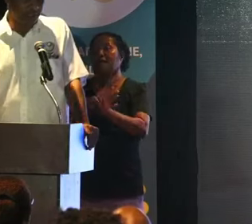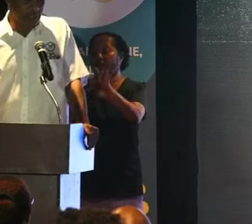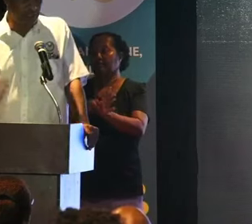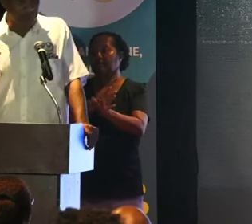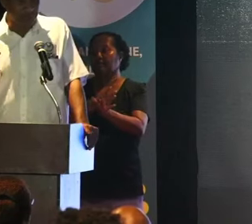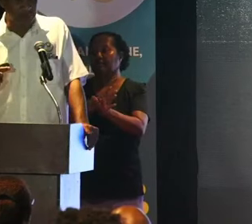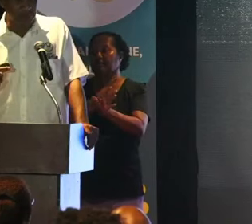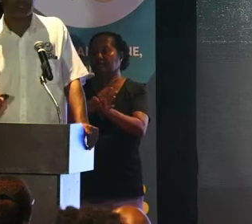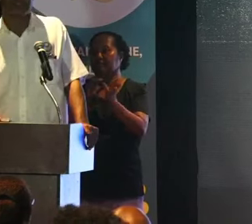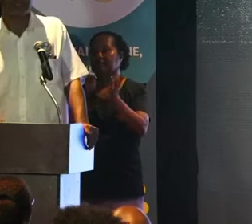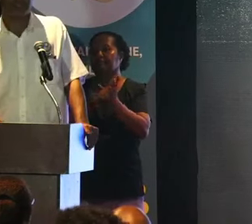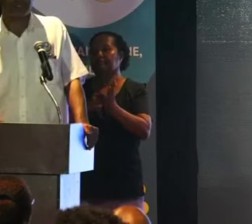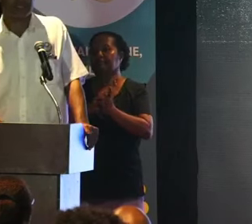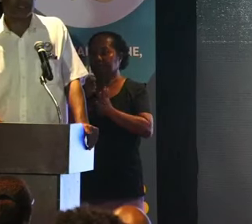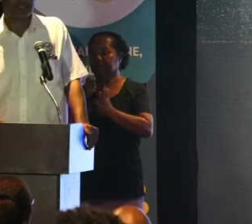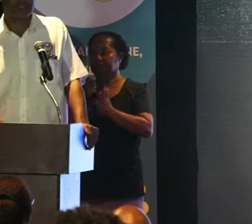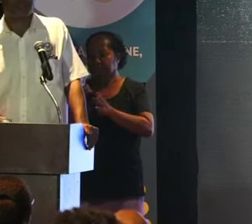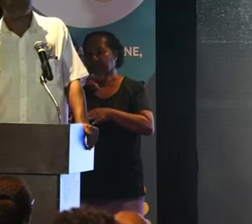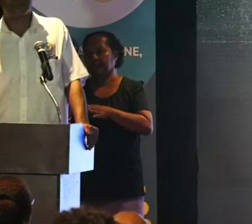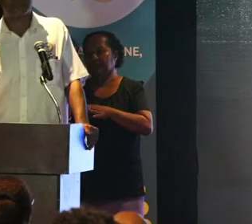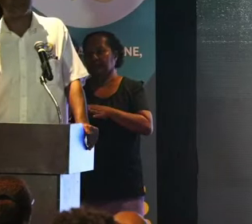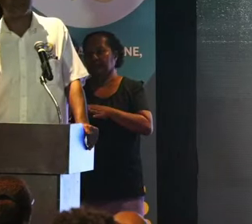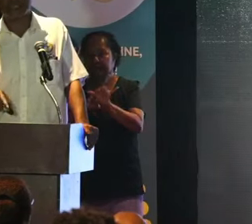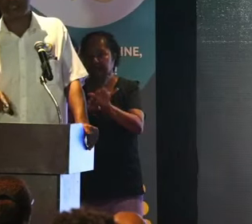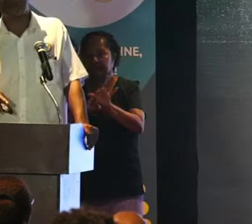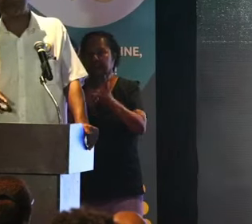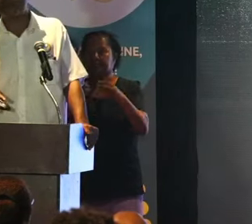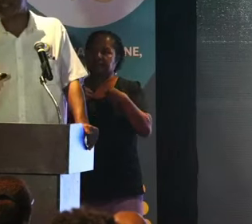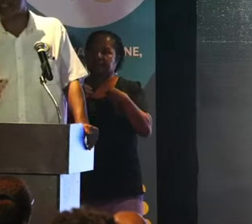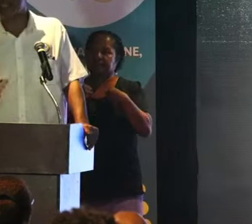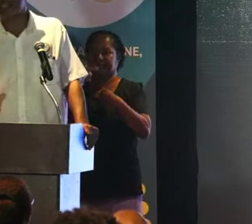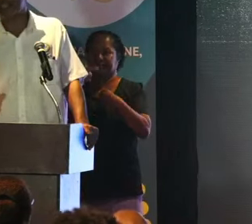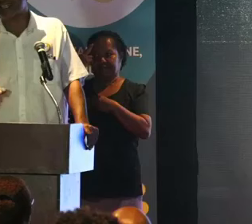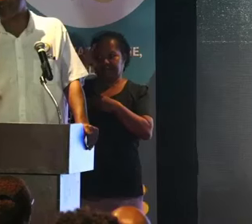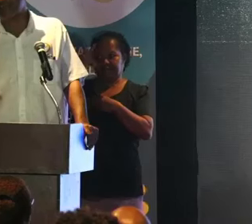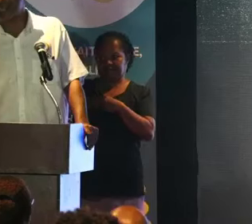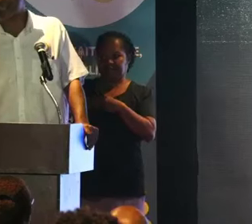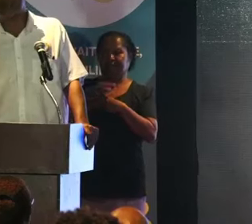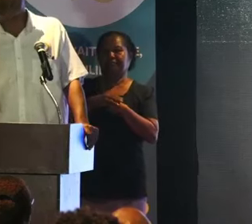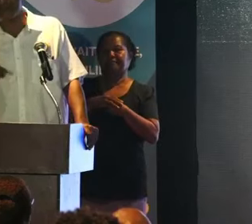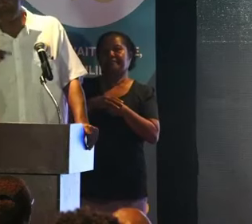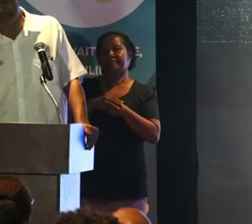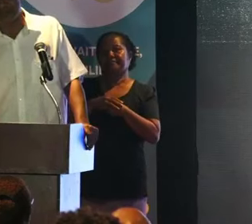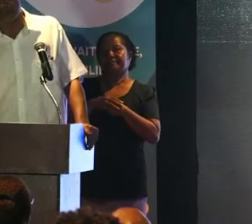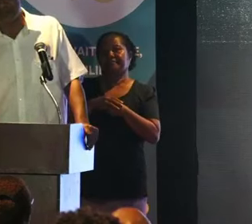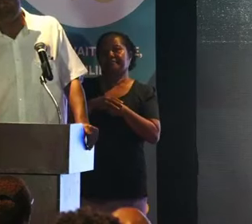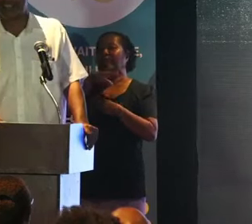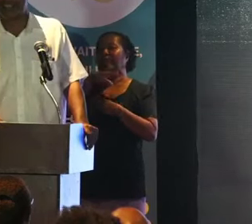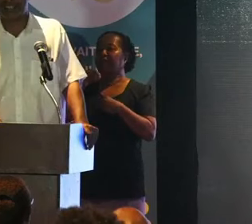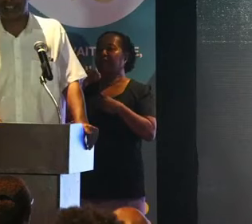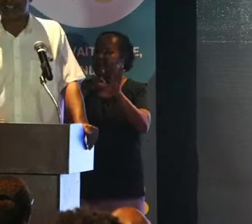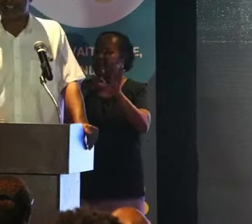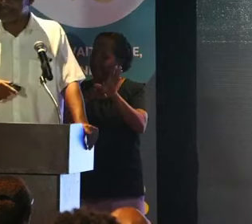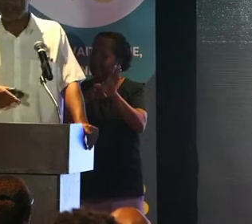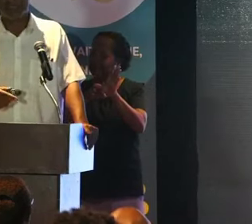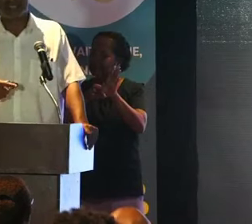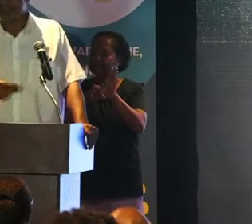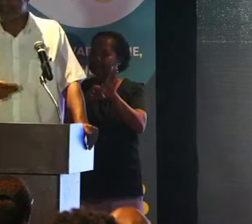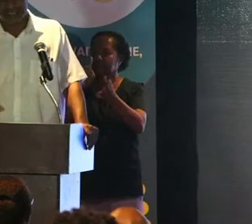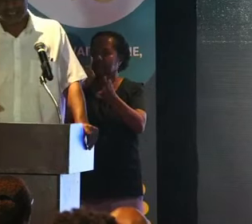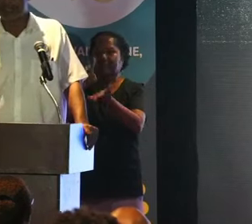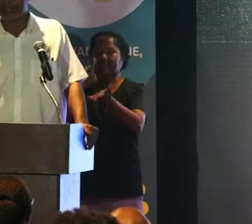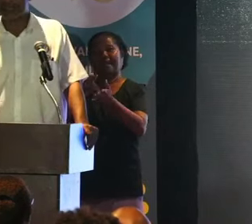Every year you must lodge an annual return. Whereas for a business name, every year it expires and you have to renew it.